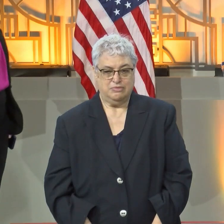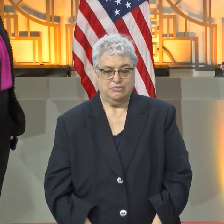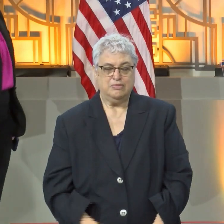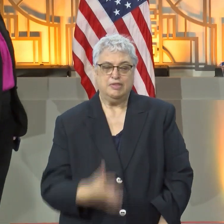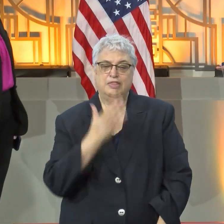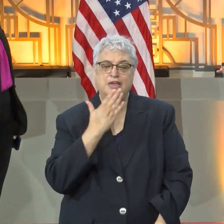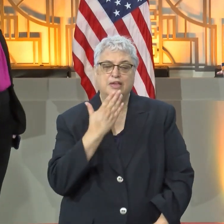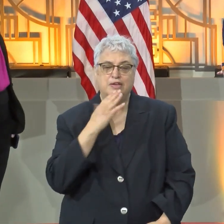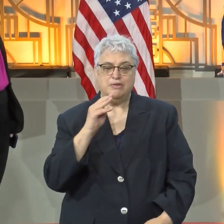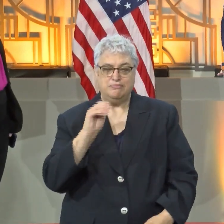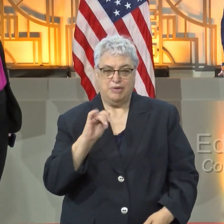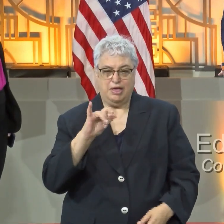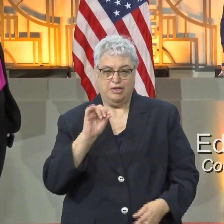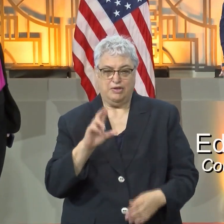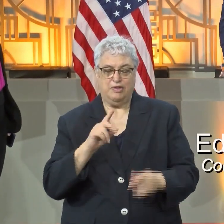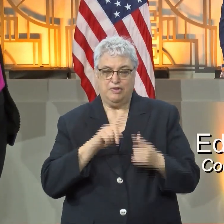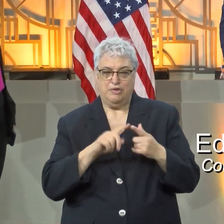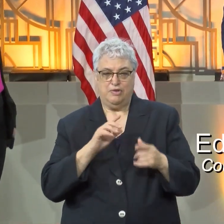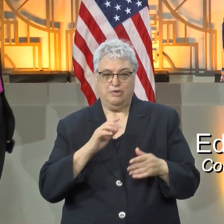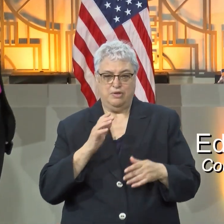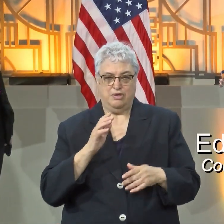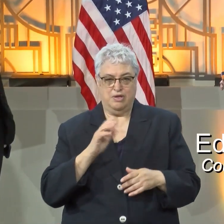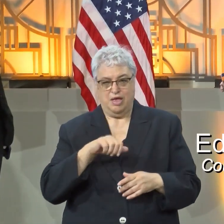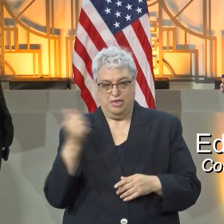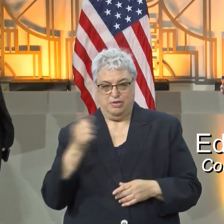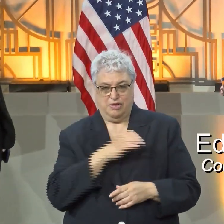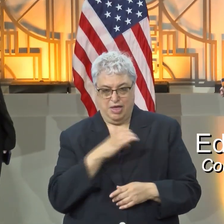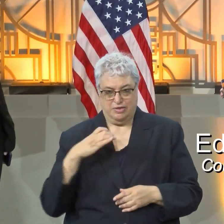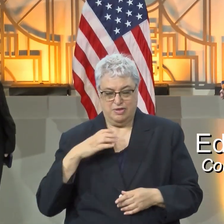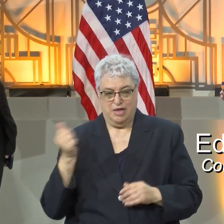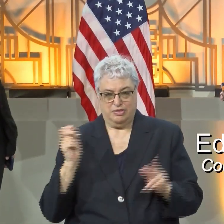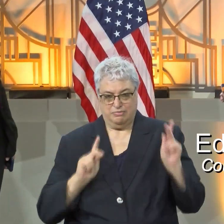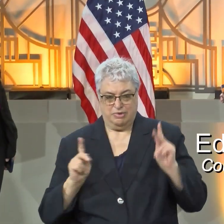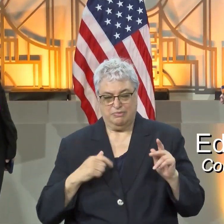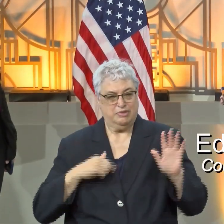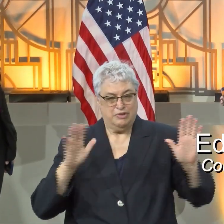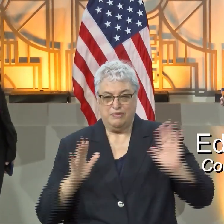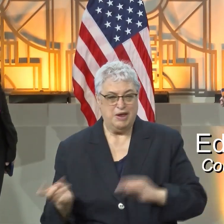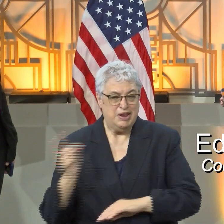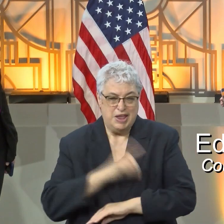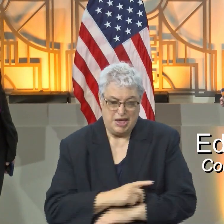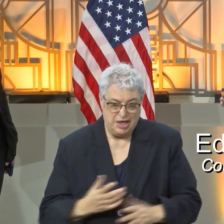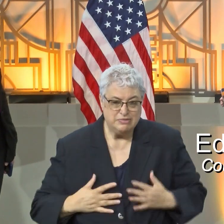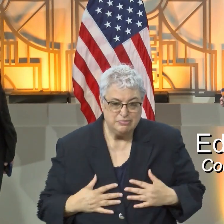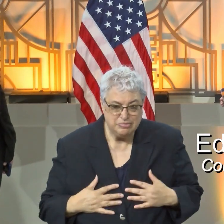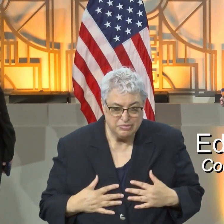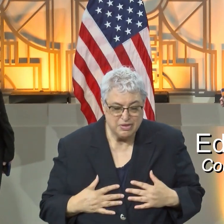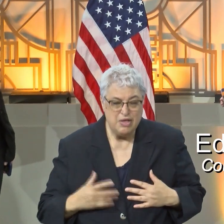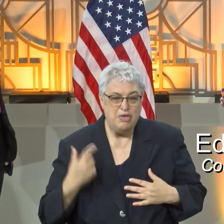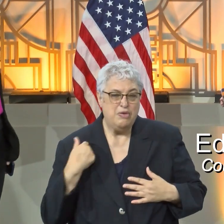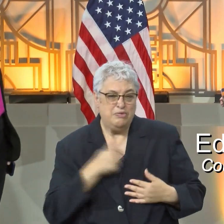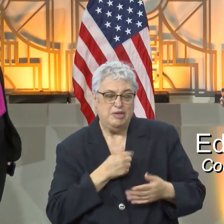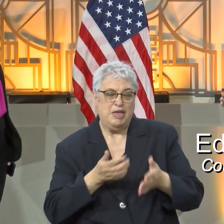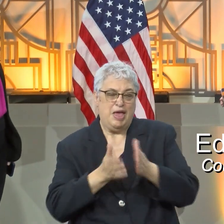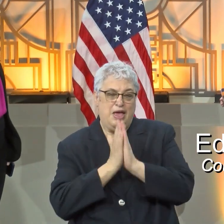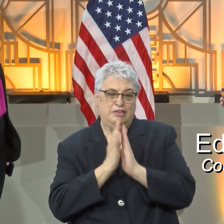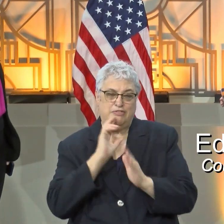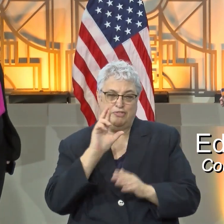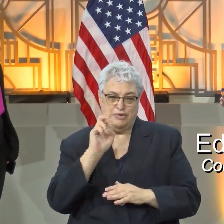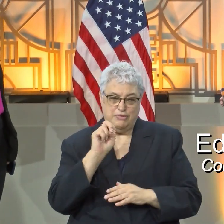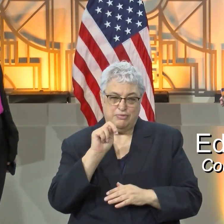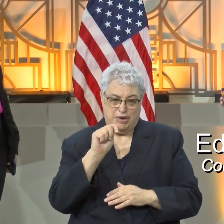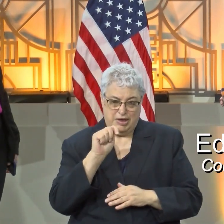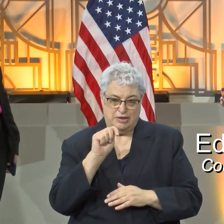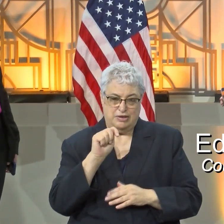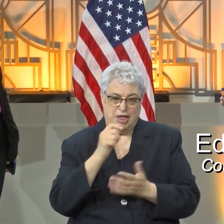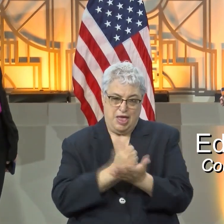Thank you, Mayor, and thank you to my colleagues. This is a great day. We've been asking for rental relief for